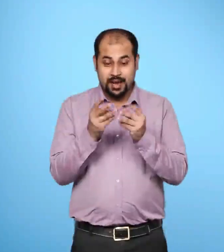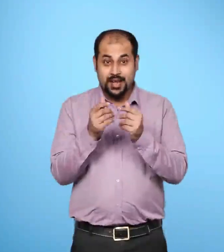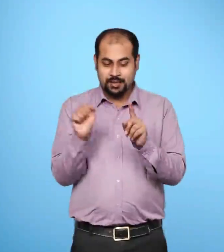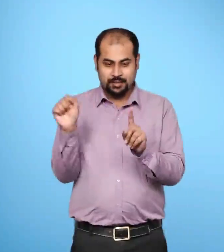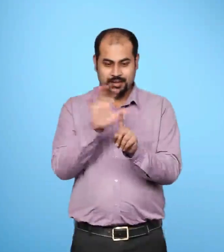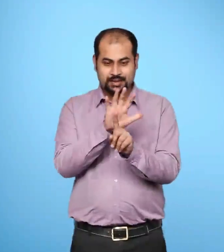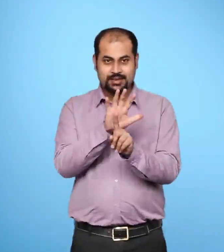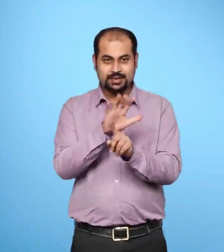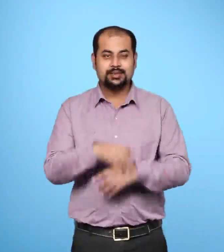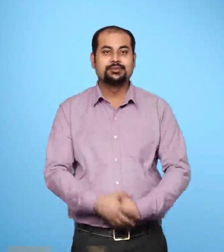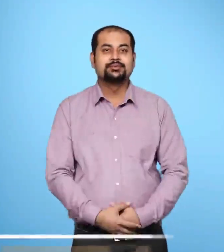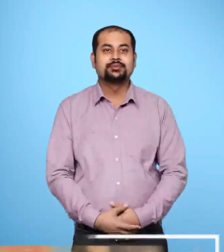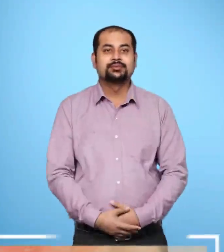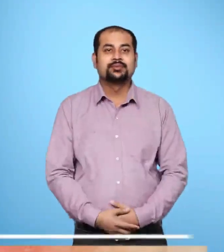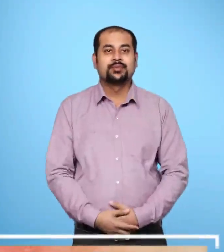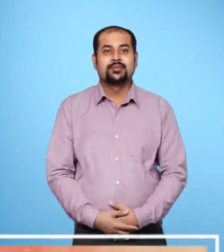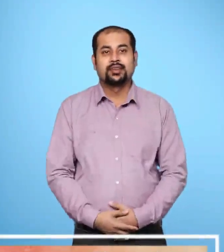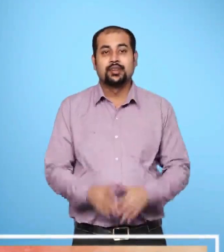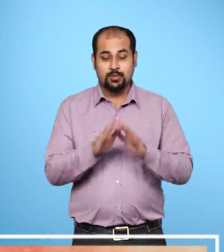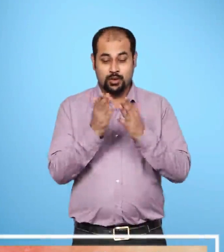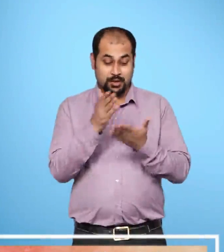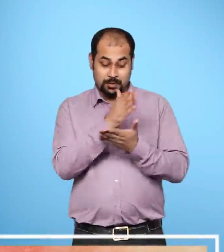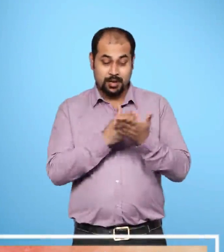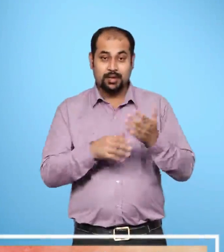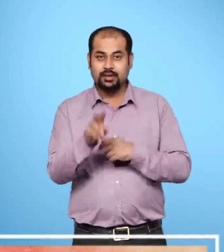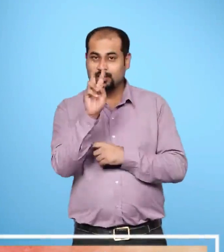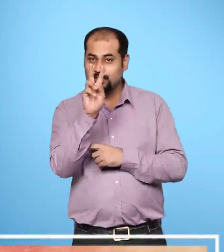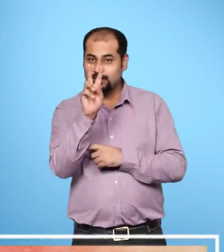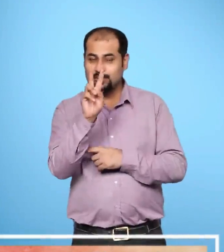Audiobook Math Magic Book 2